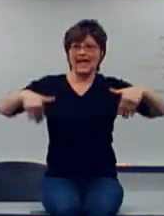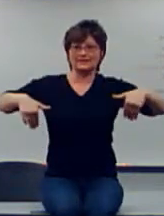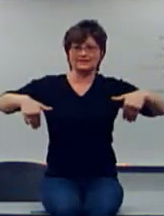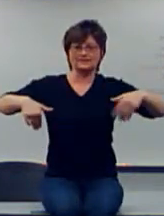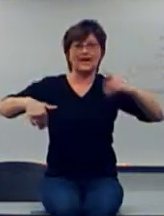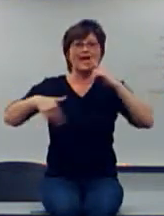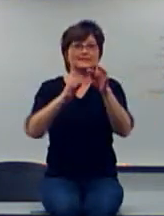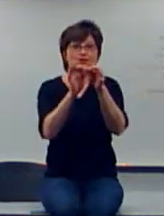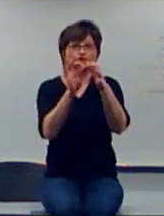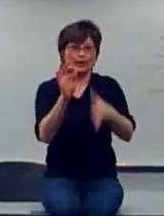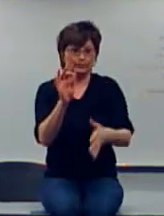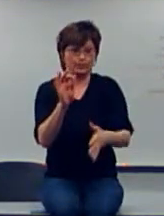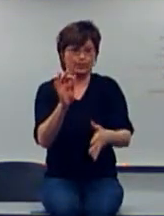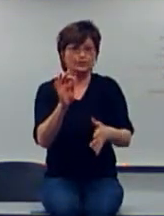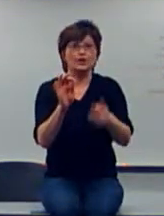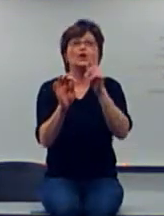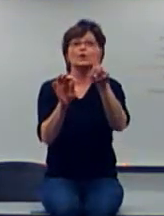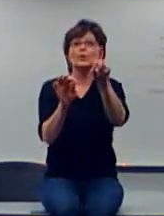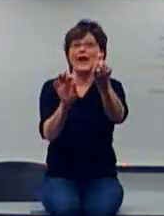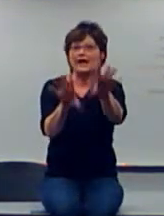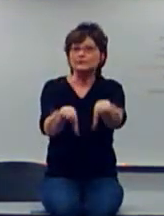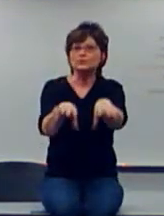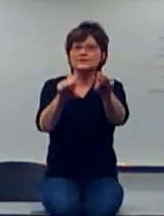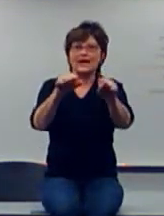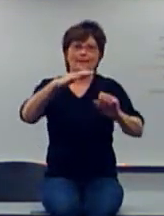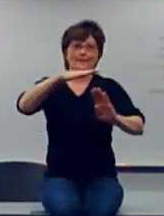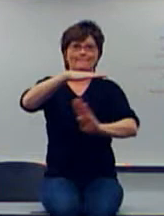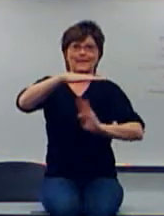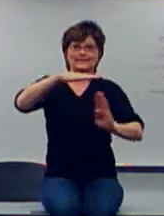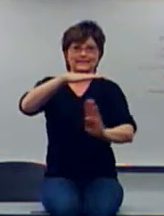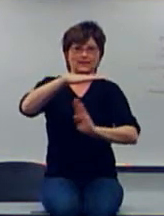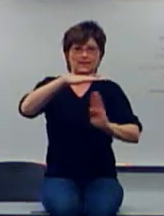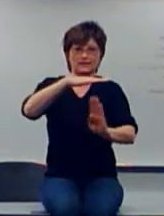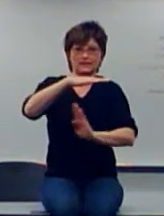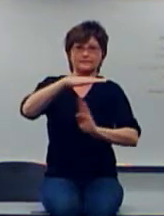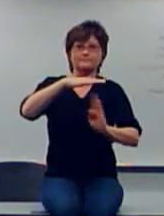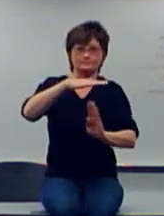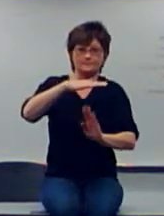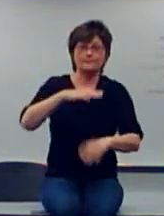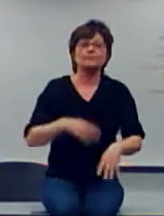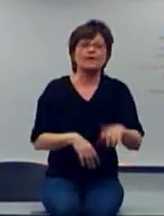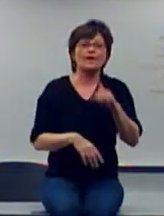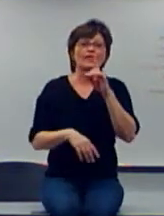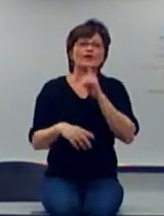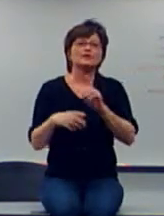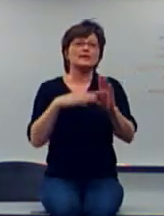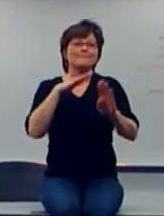So for you, none of you have a certification yet. So that means that you have to take the basic test.